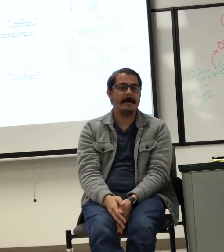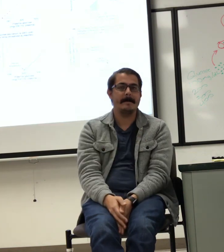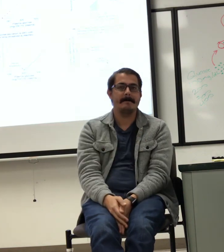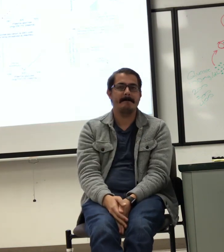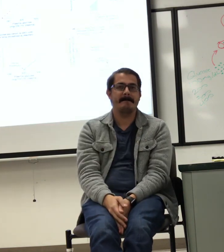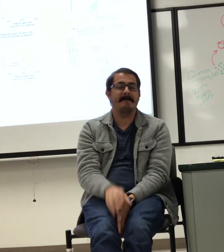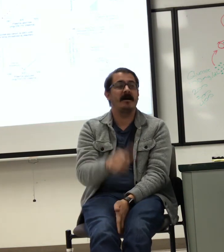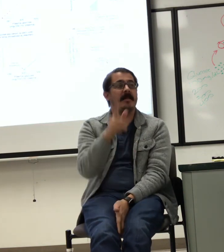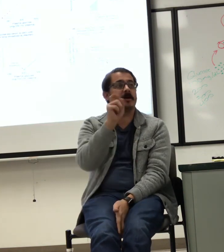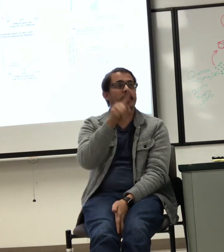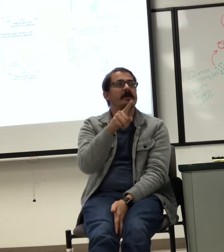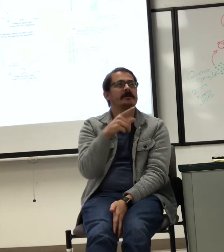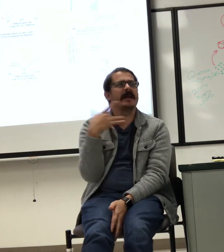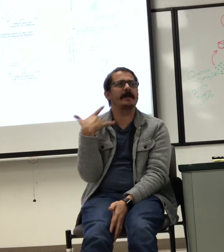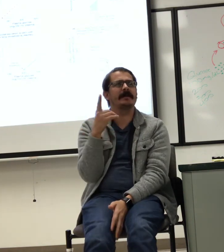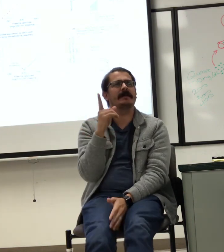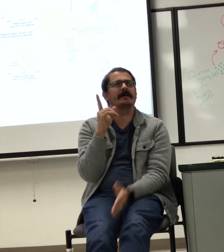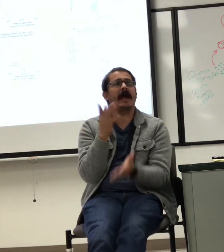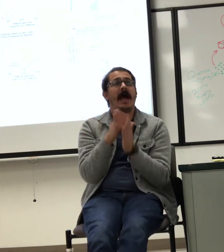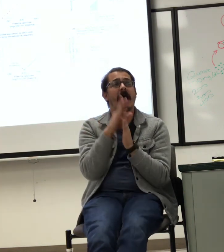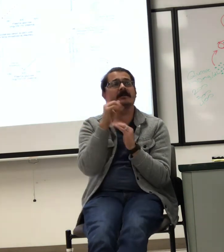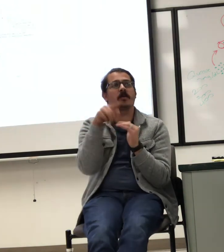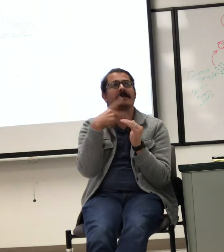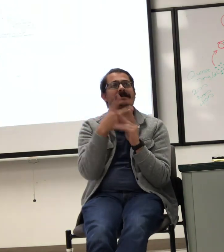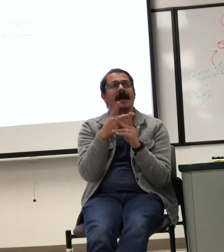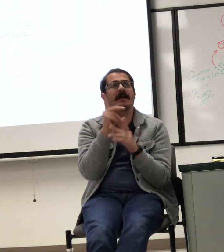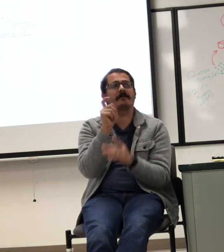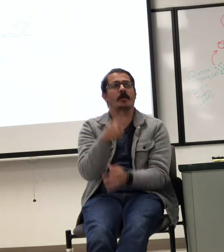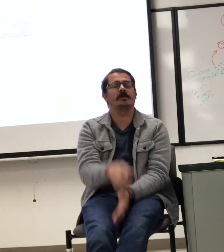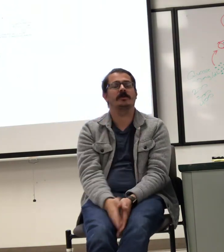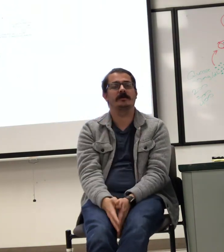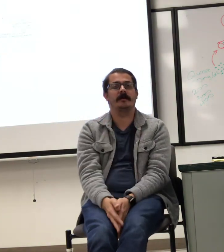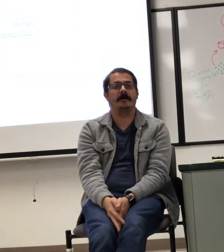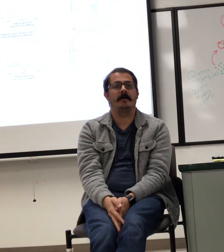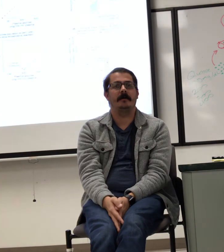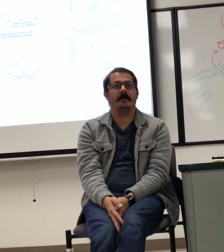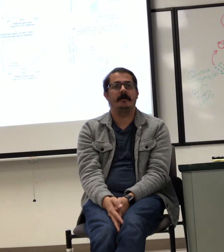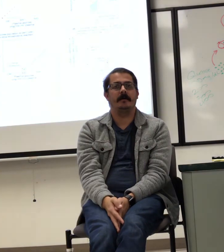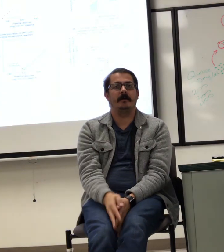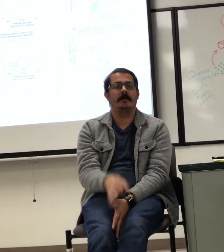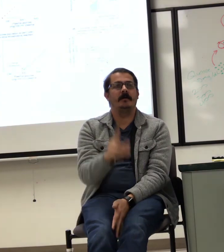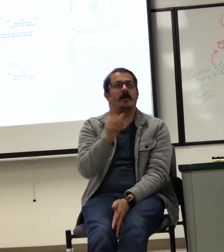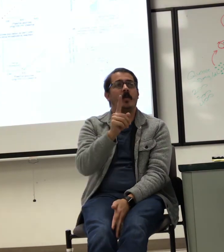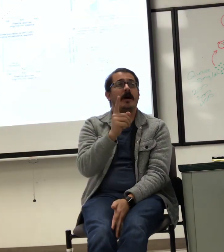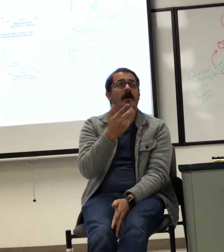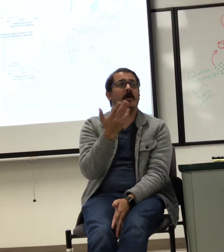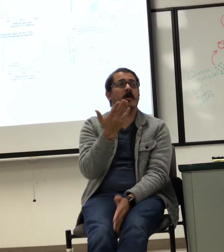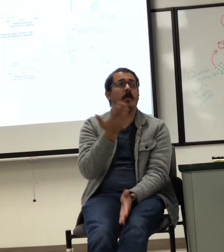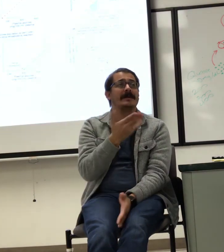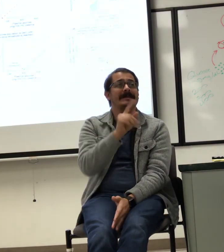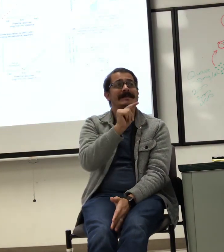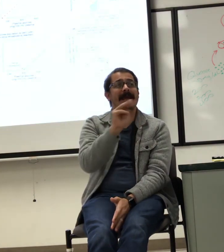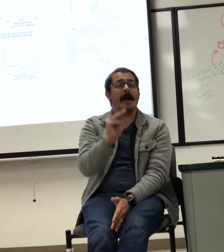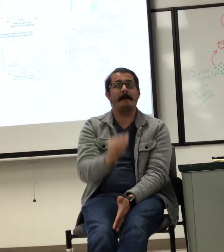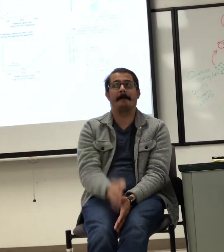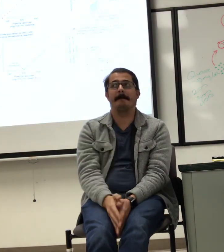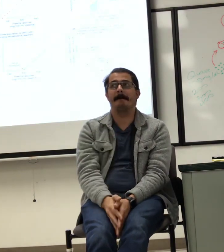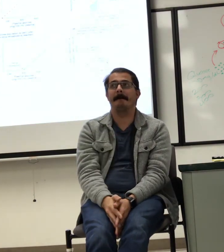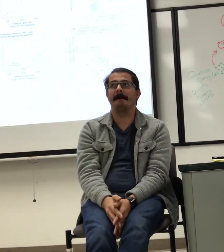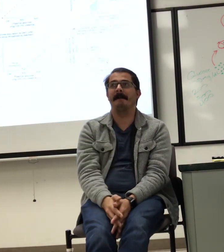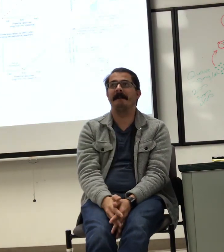Here's another question I typically ask for these kinds of questions, these kinds of data slides. What's the TM of those